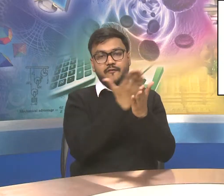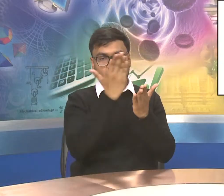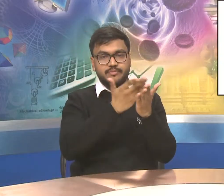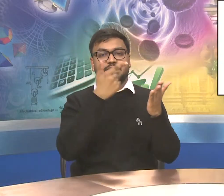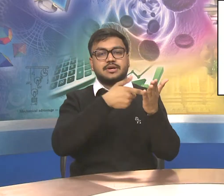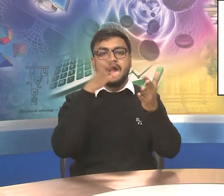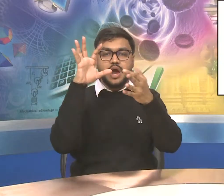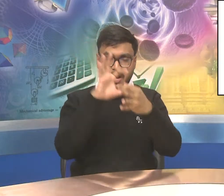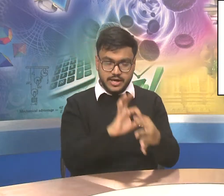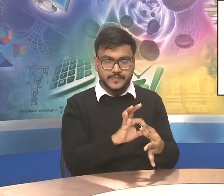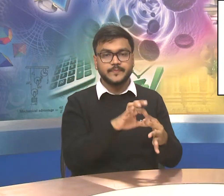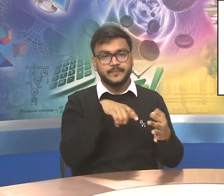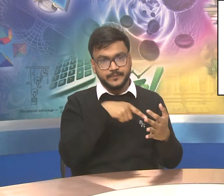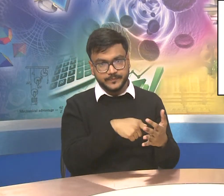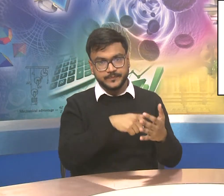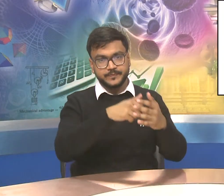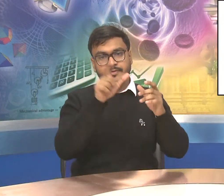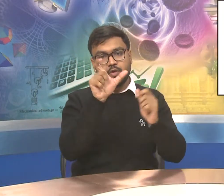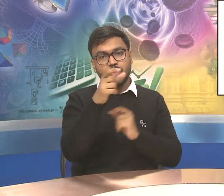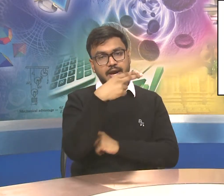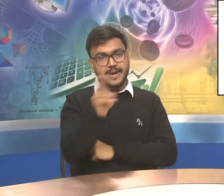home, so we buy the home.